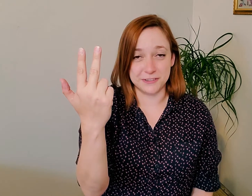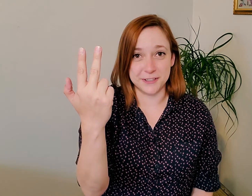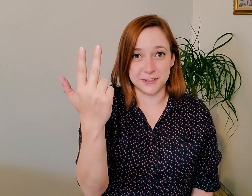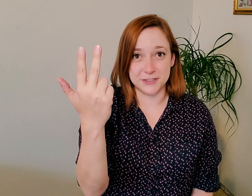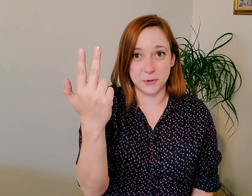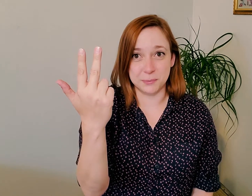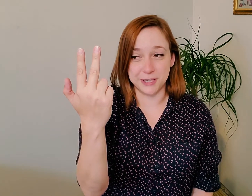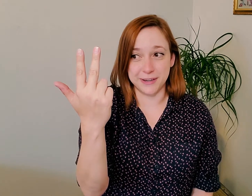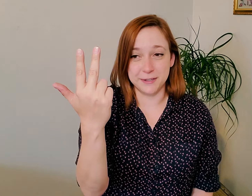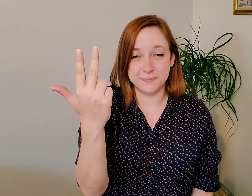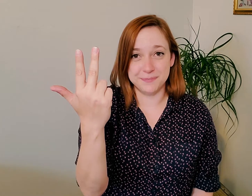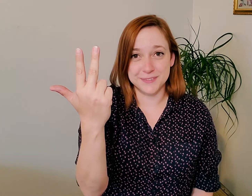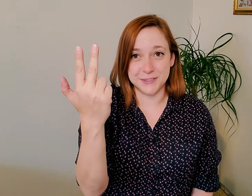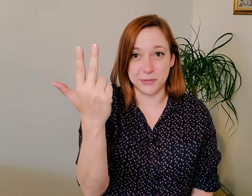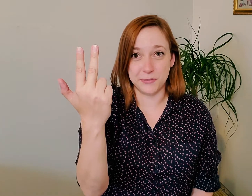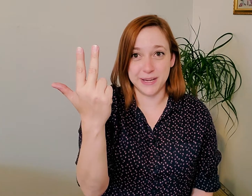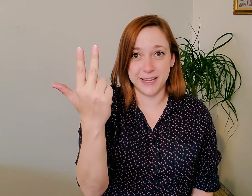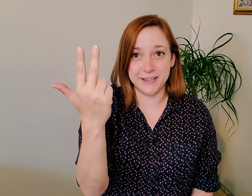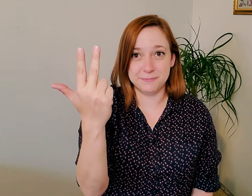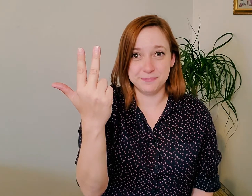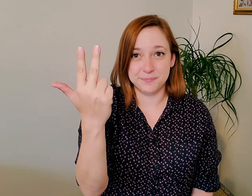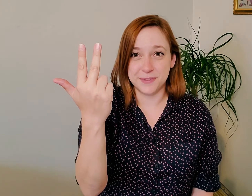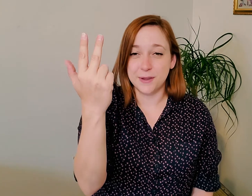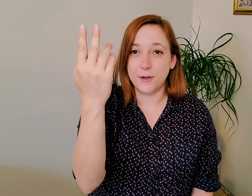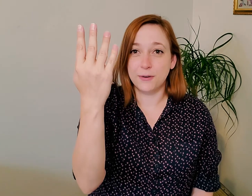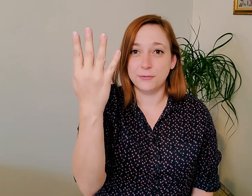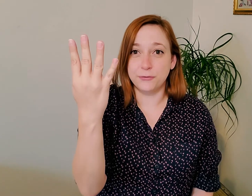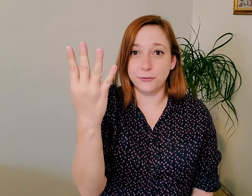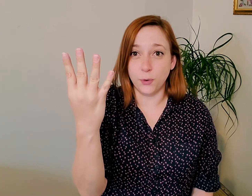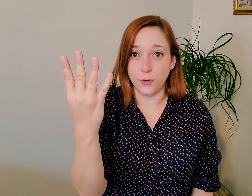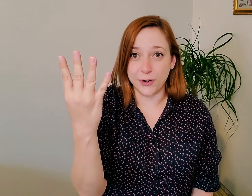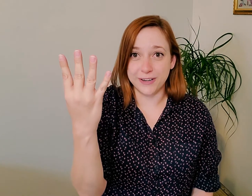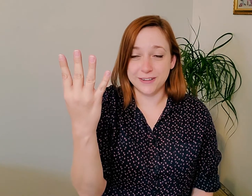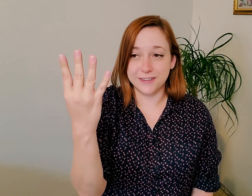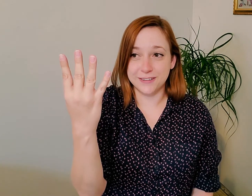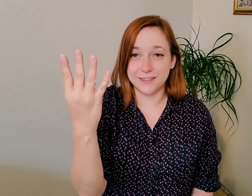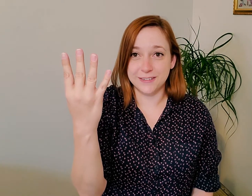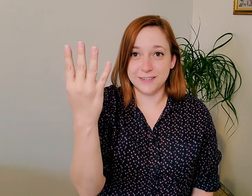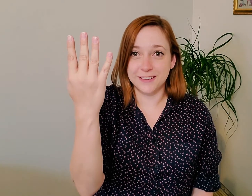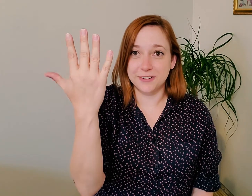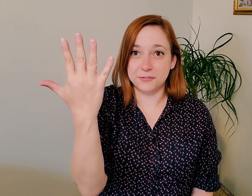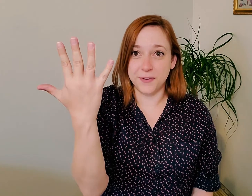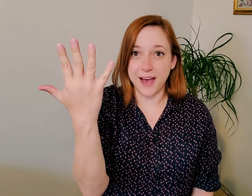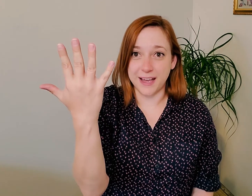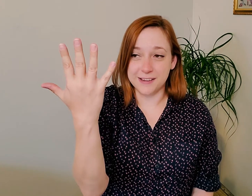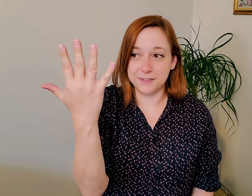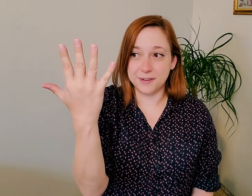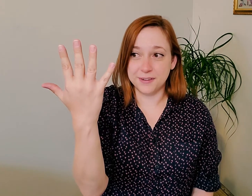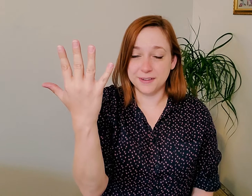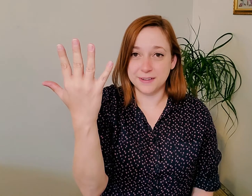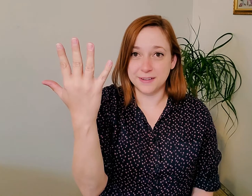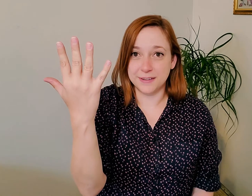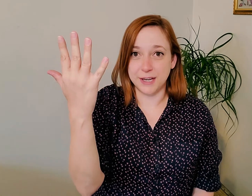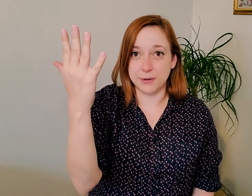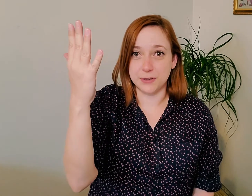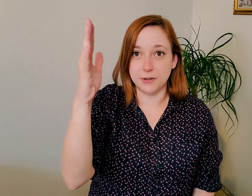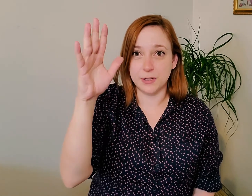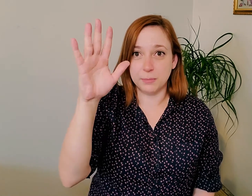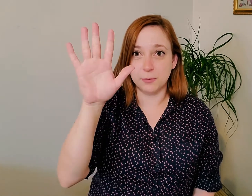fingers normally, right? So 3, 4, 5. Now we turn that palm